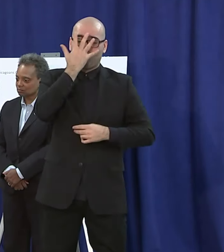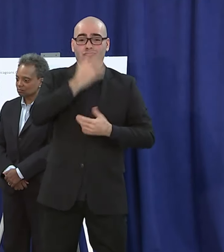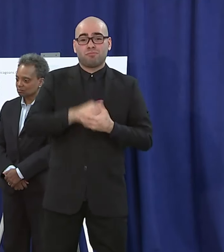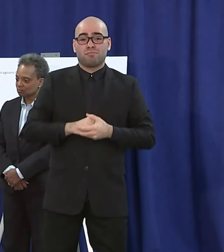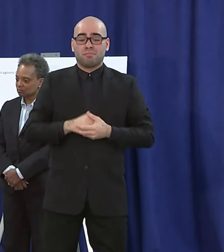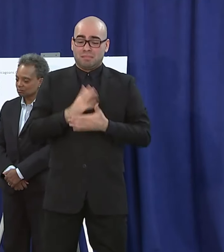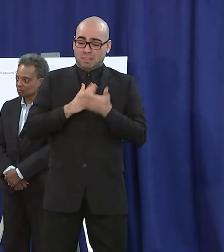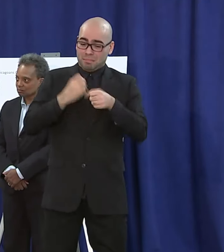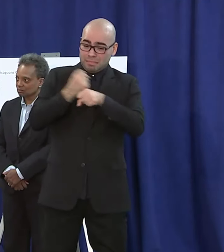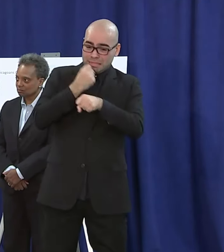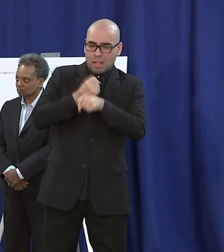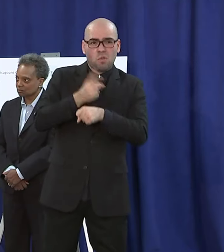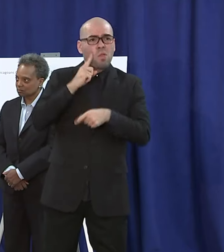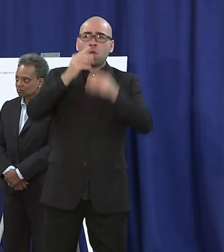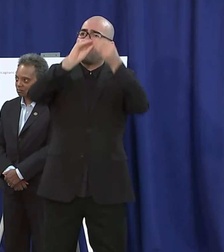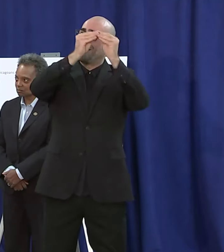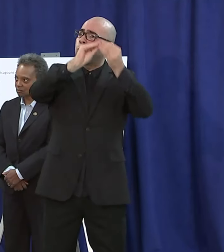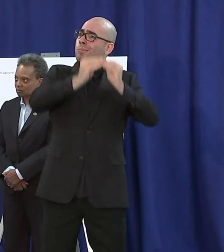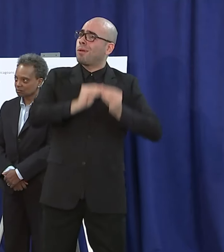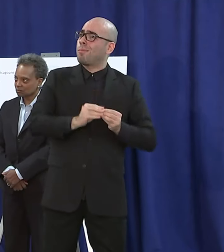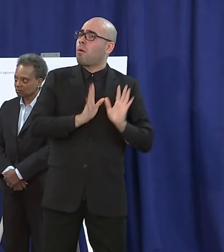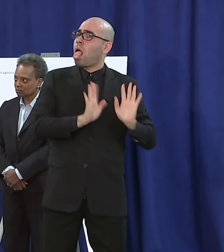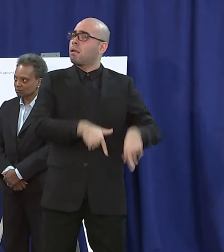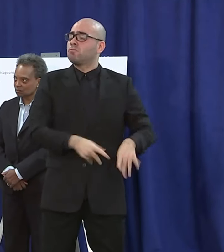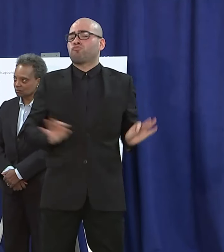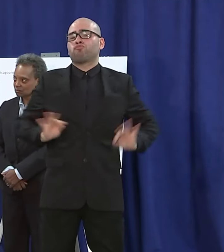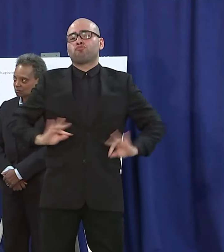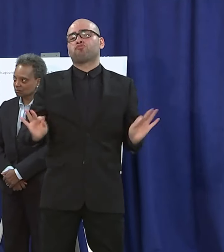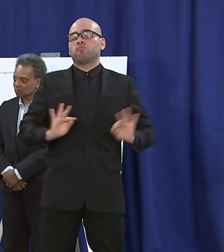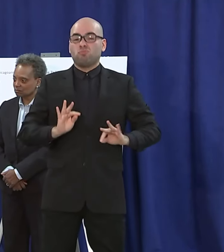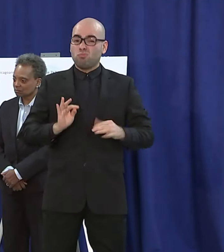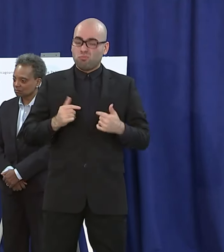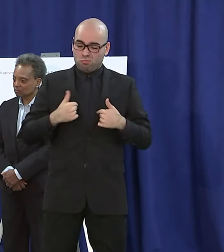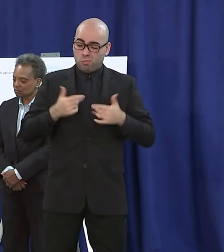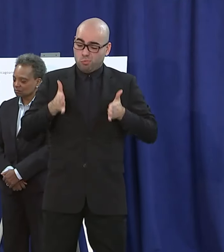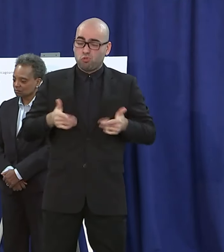statistics. Probably last Tuesday, I got a call from